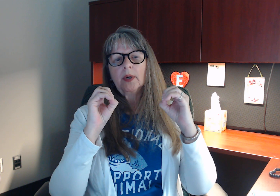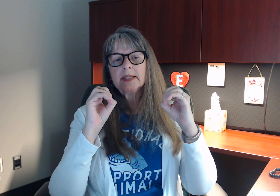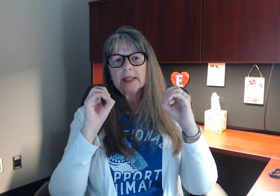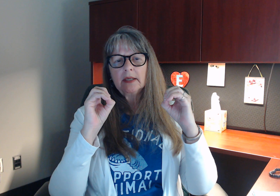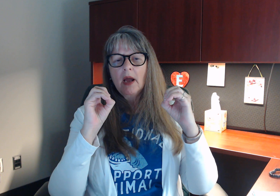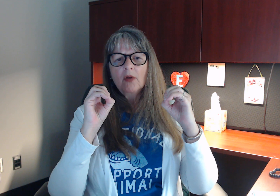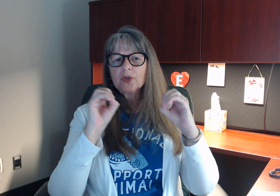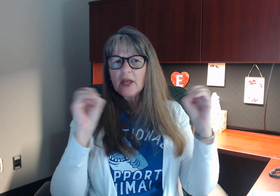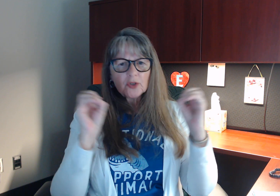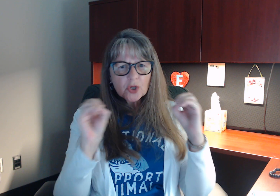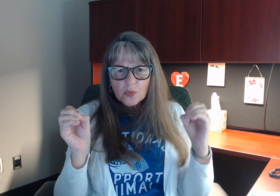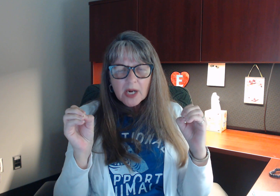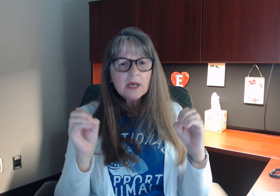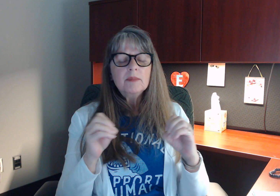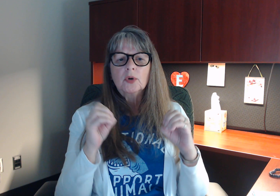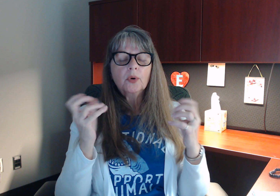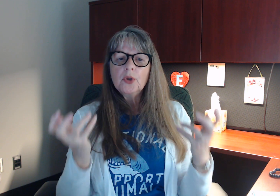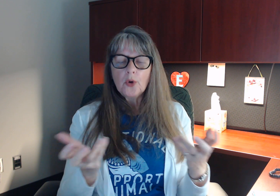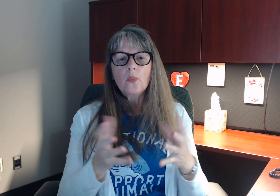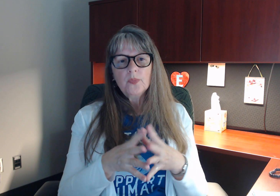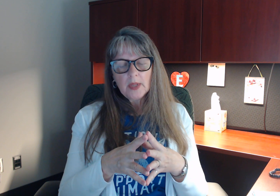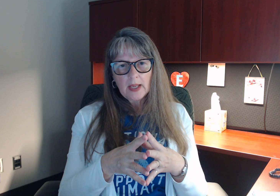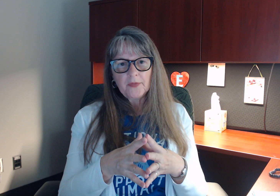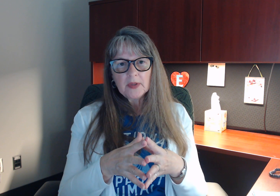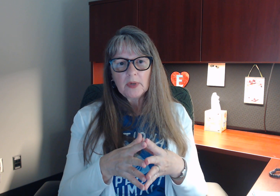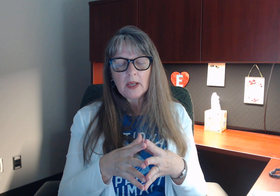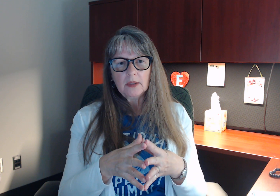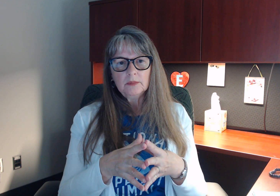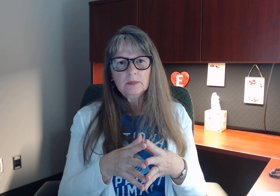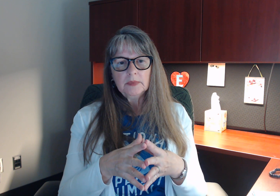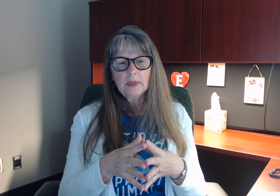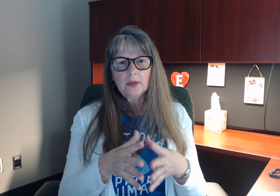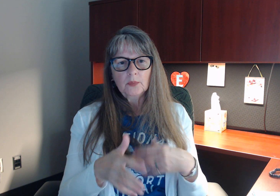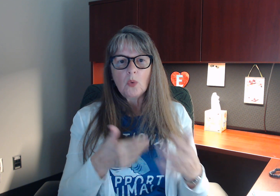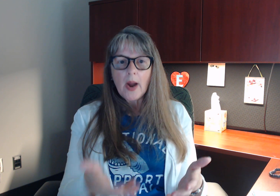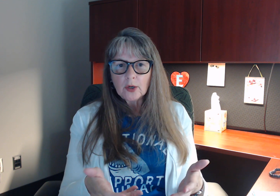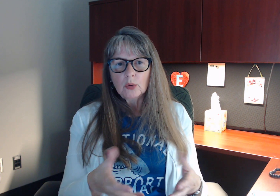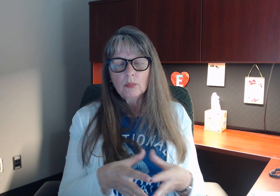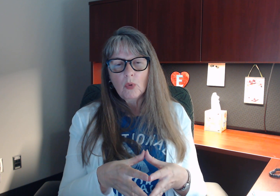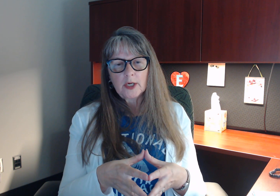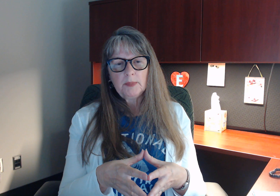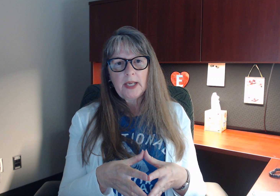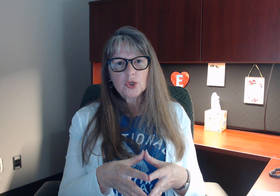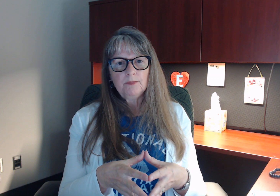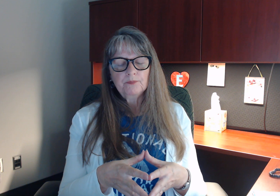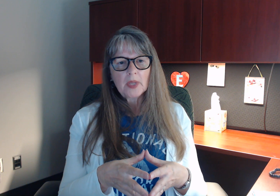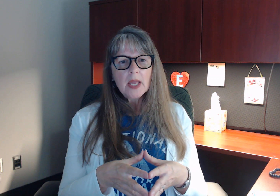is it there's nothing to them, or I think that would require more explanation. So